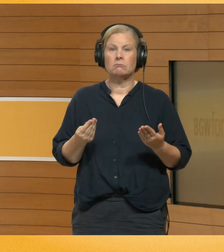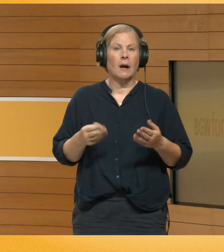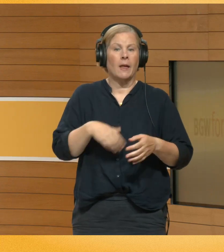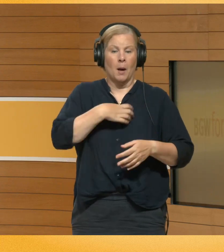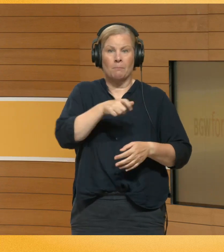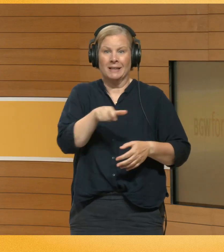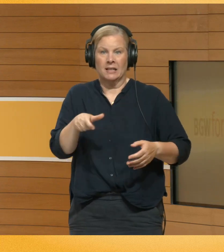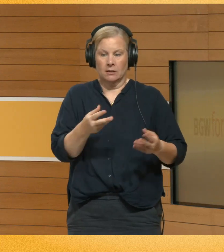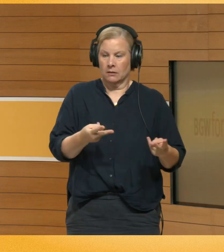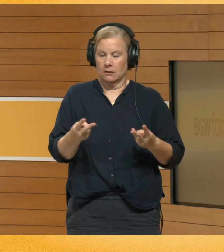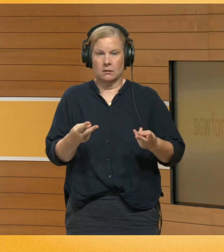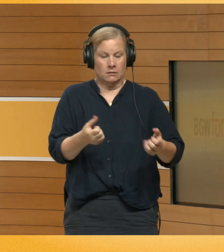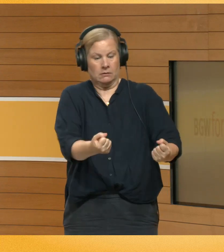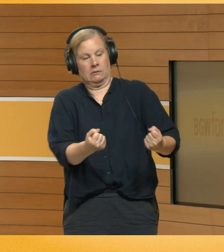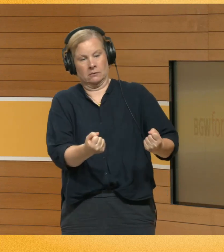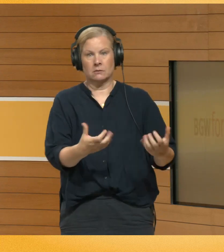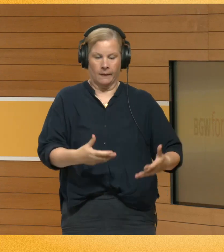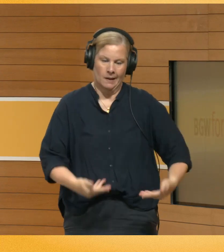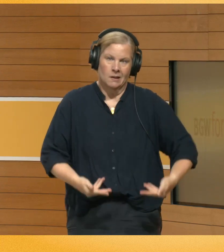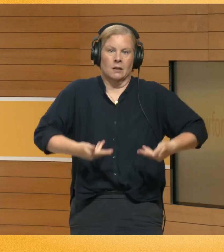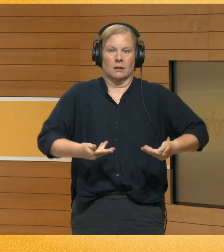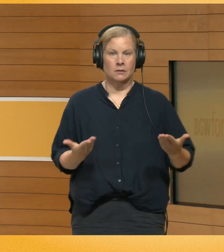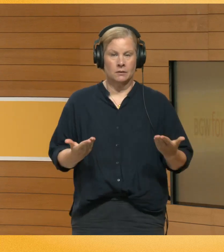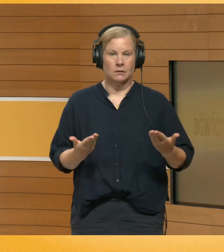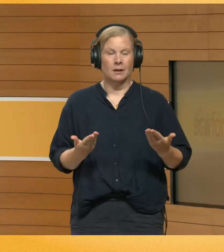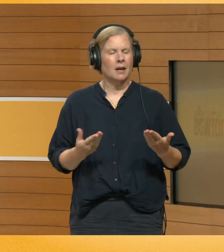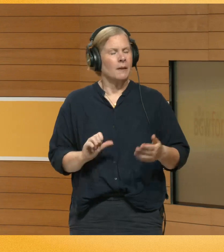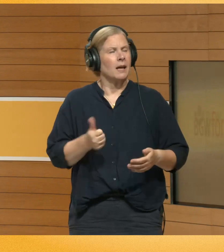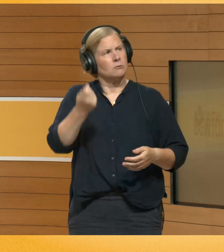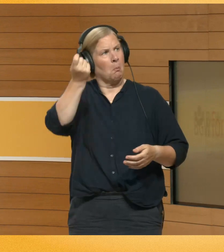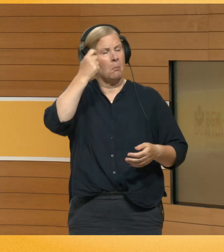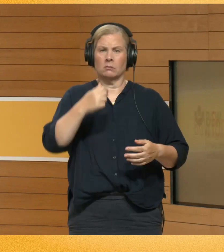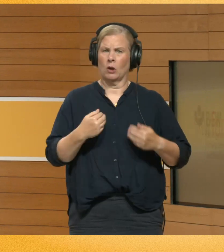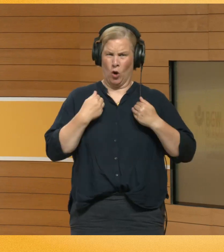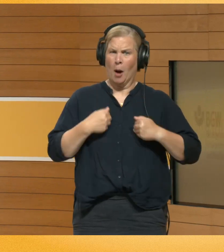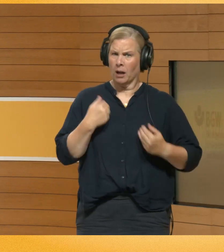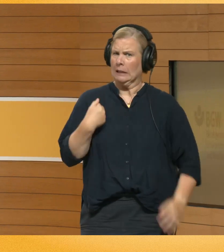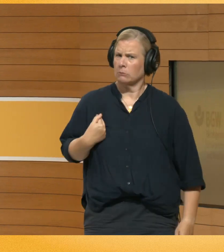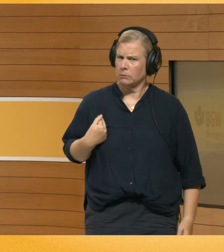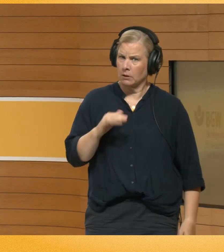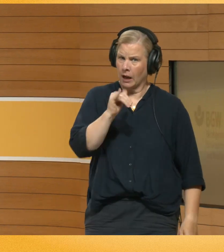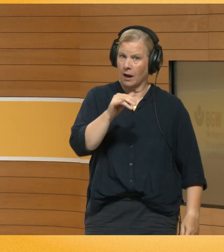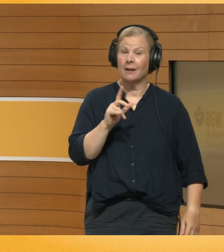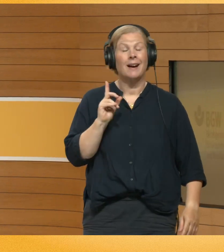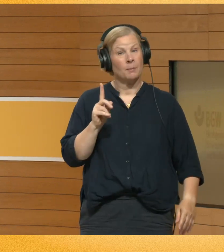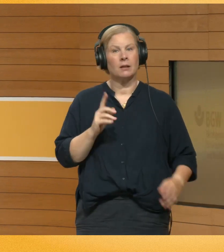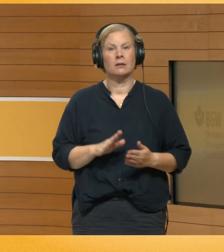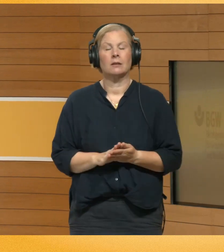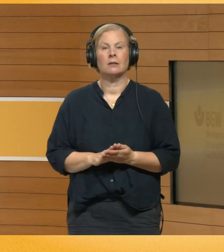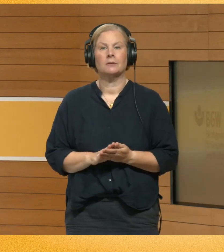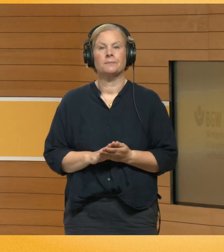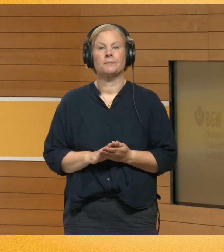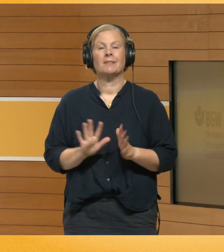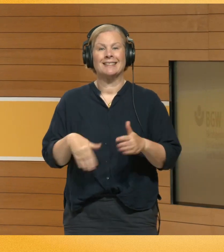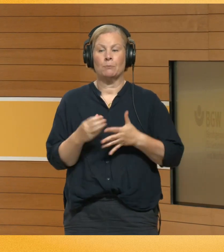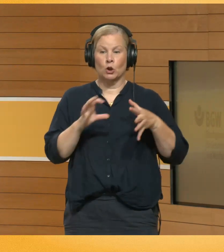about the physical part, the physical exposure. But the fact of the matter is that a lot of the evidence is growing every